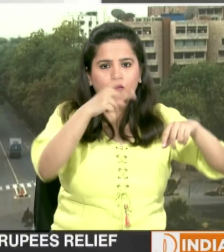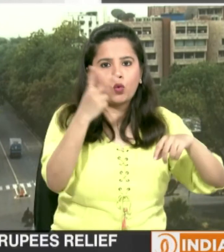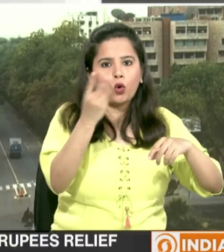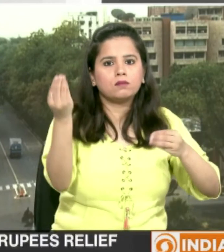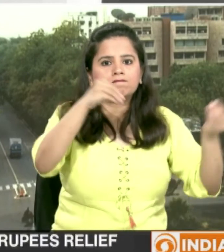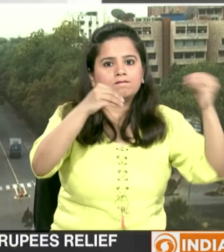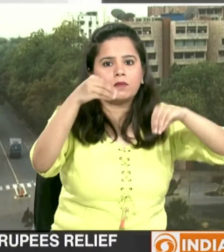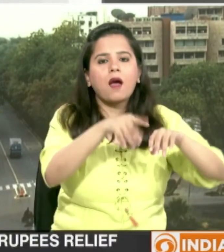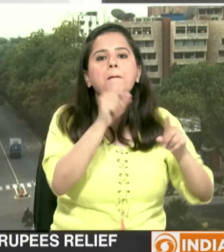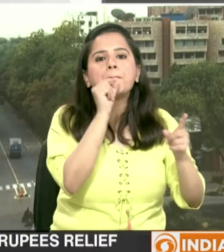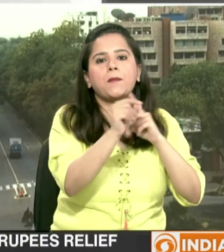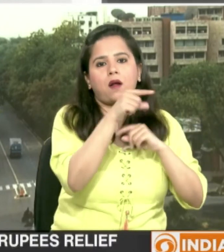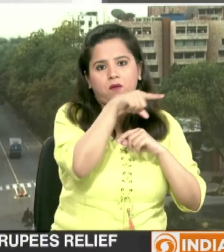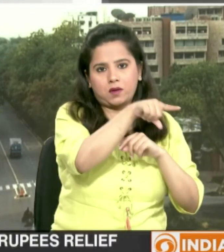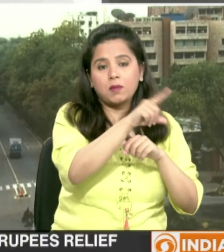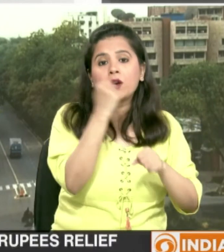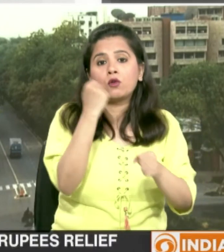hands.